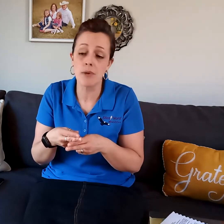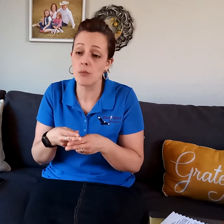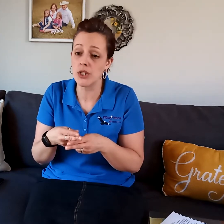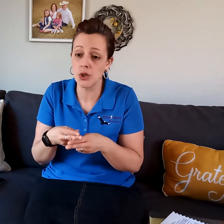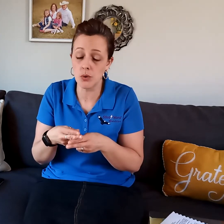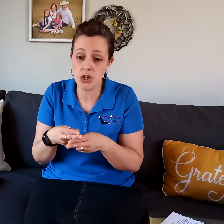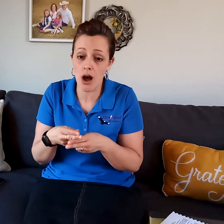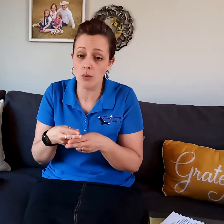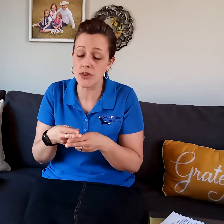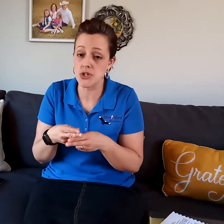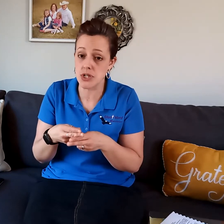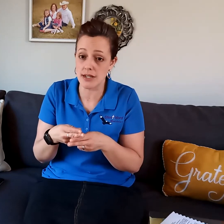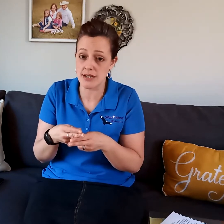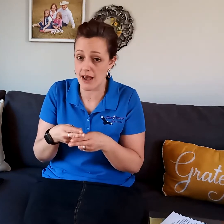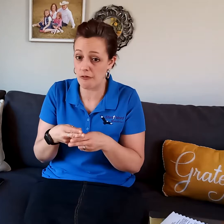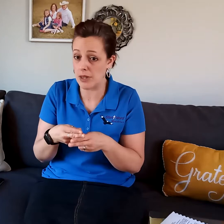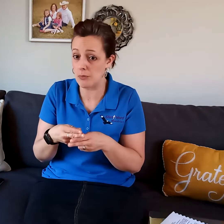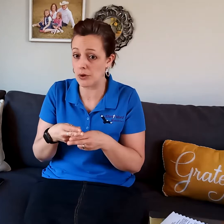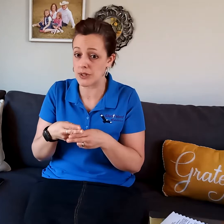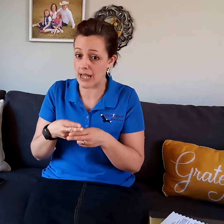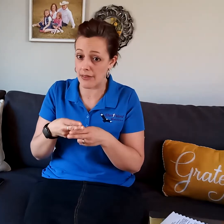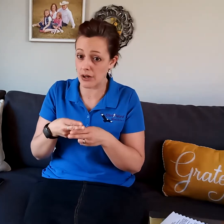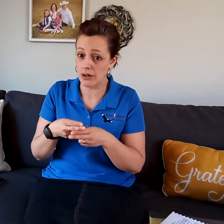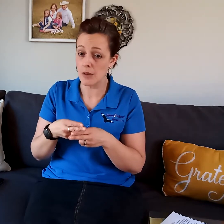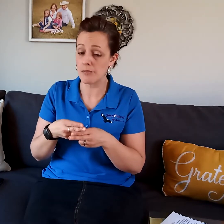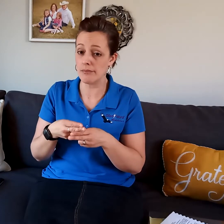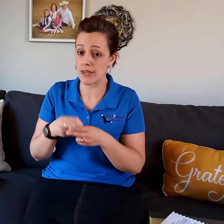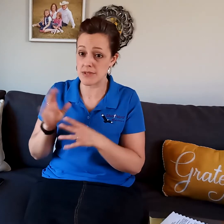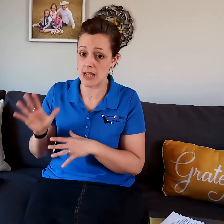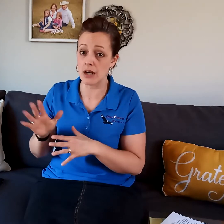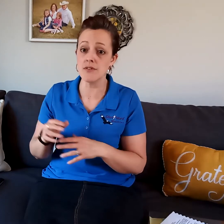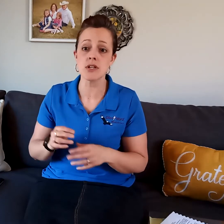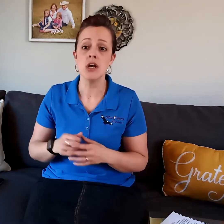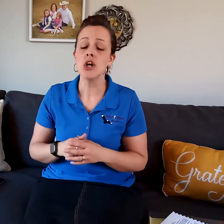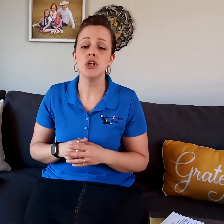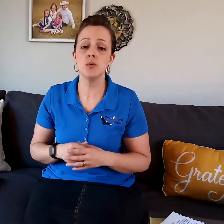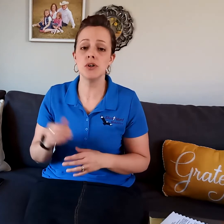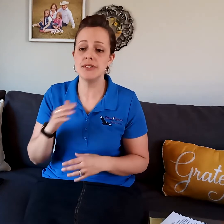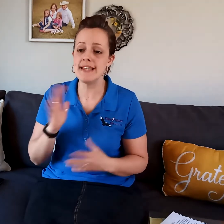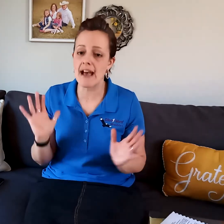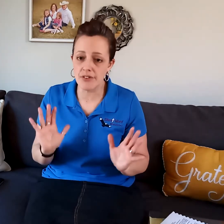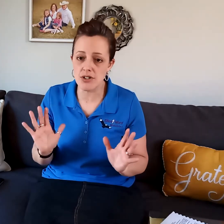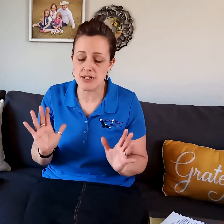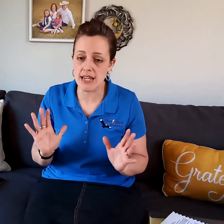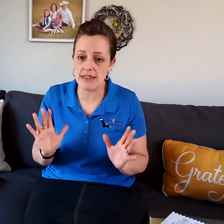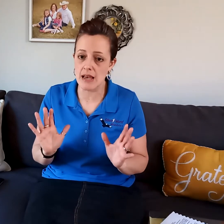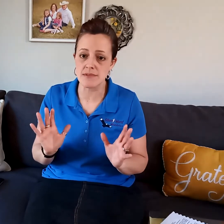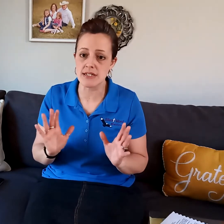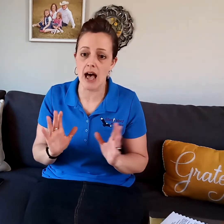when you talk with just deaf people together, themselves, you will never see them